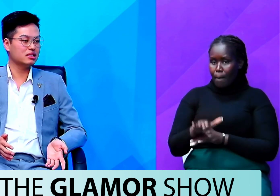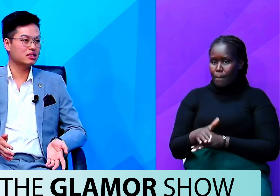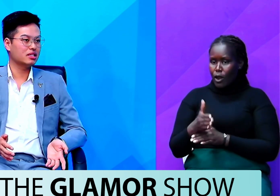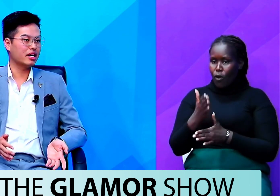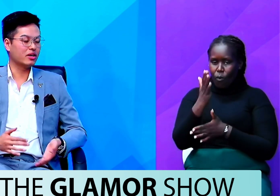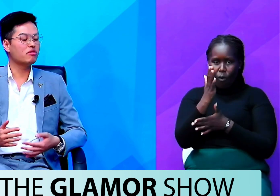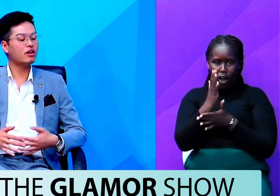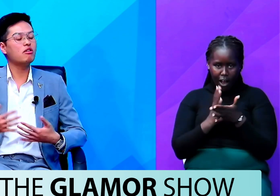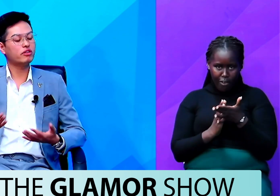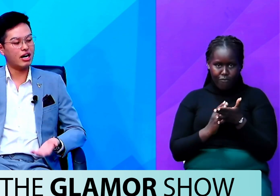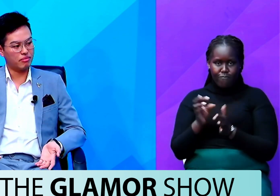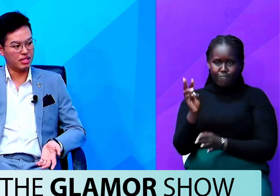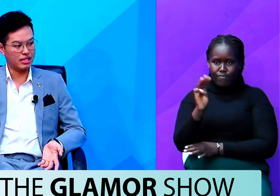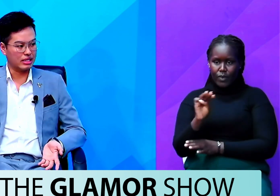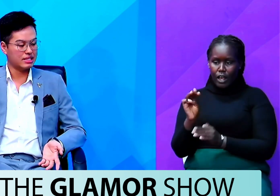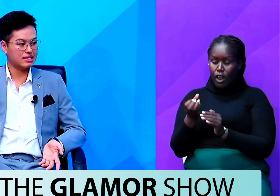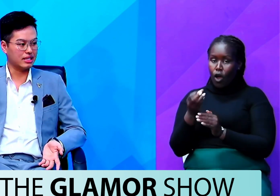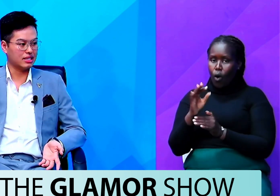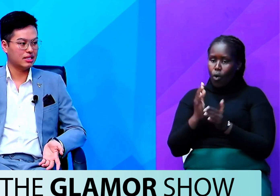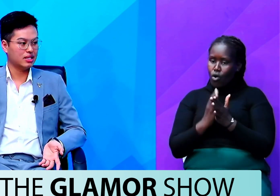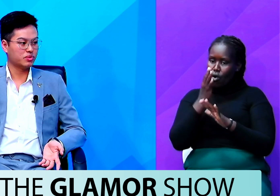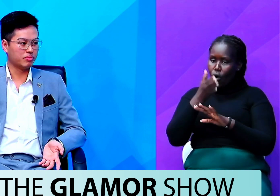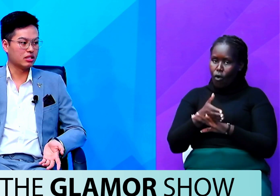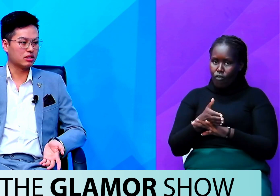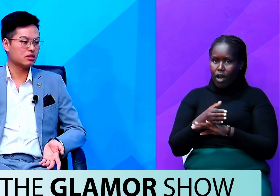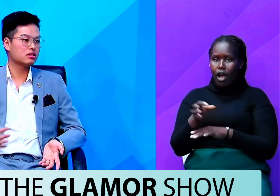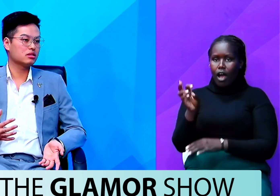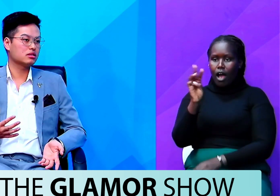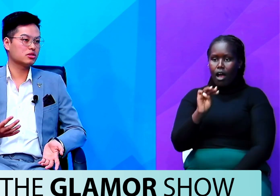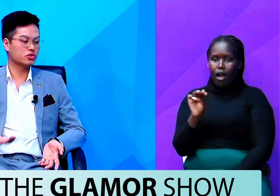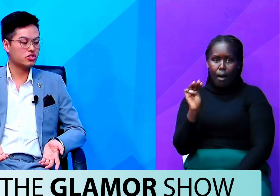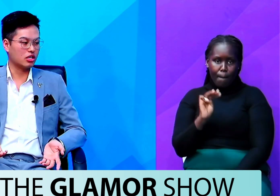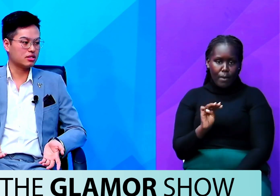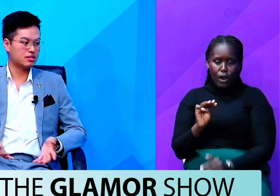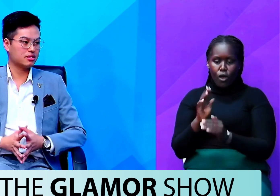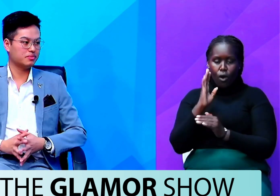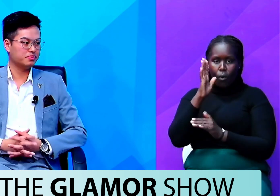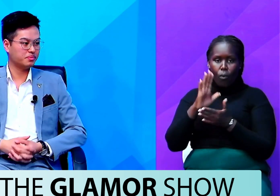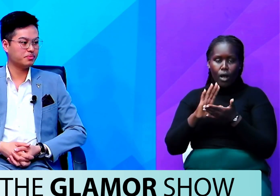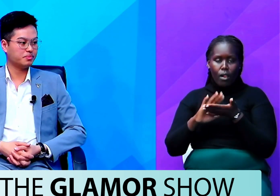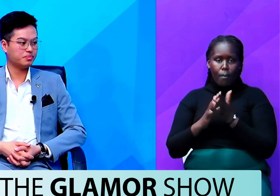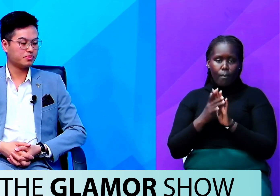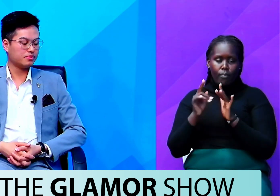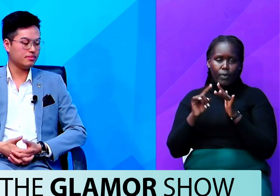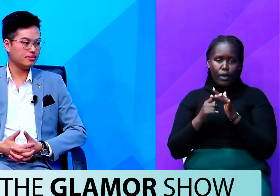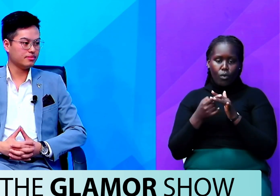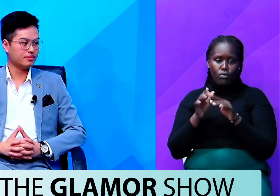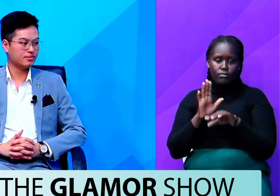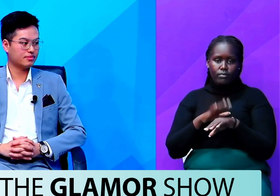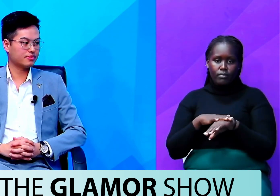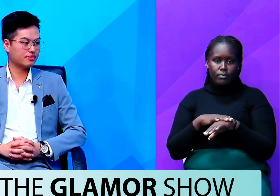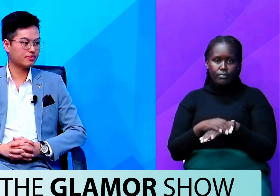million and over half a million, let's say, would be a good start.